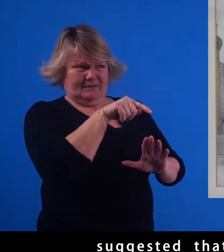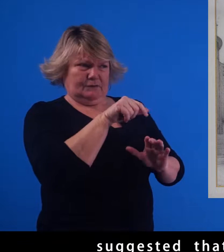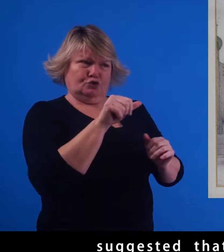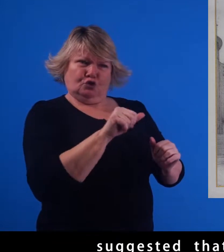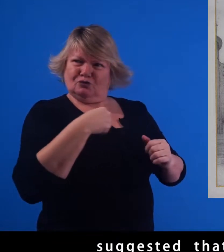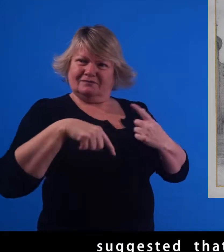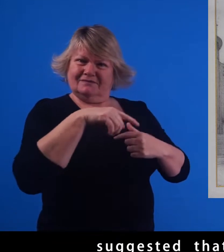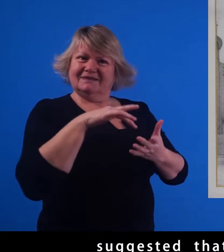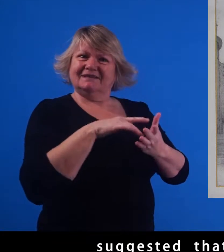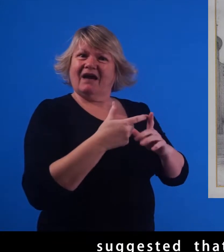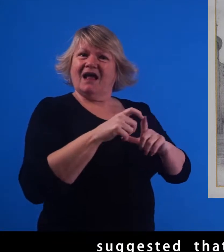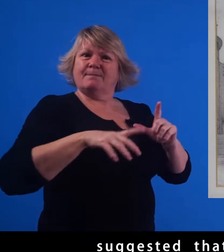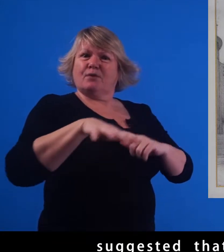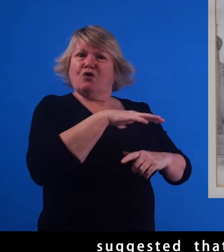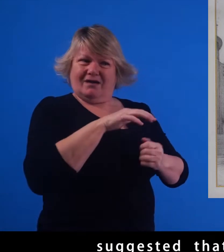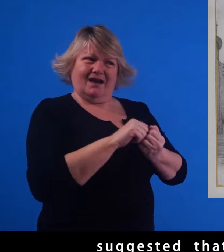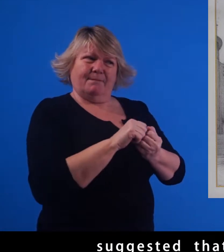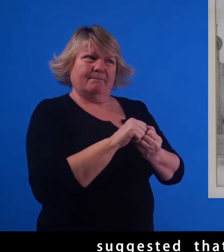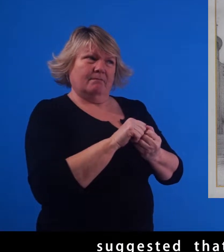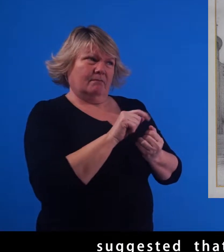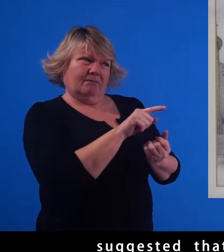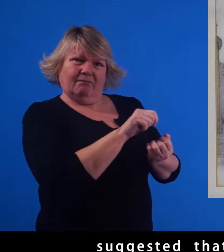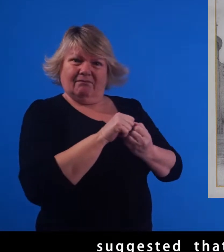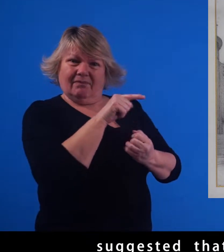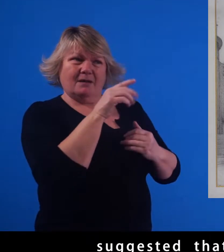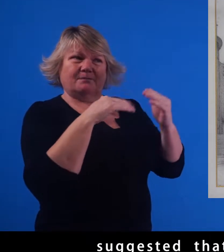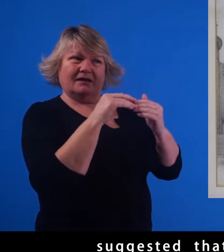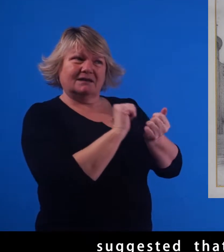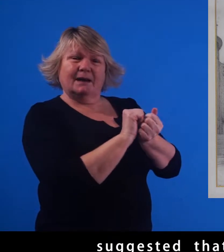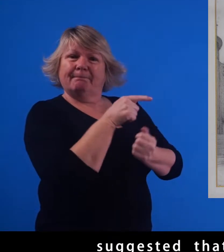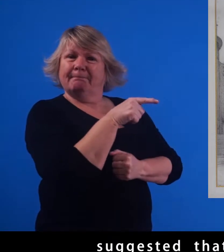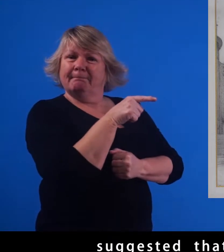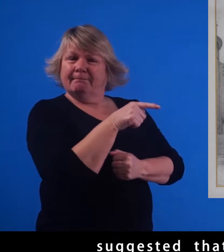suggested that it was in the city's interest to preserve the building.